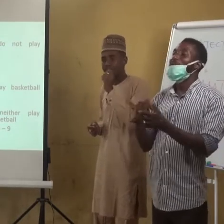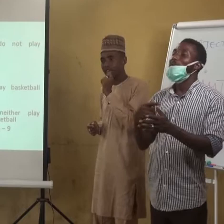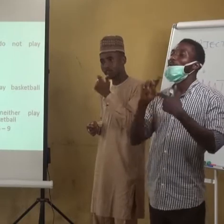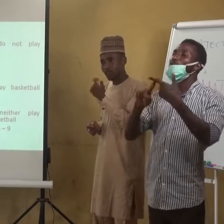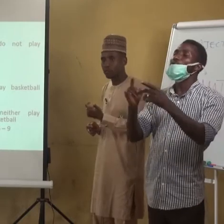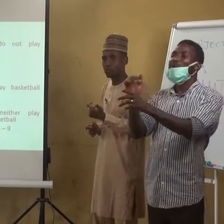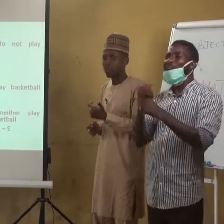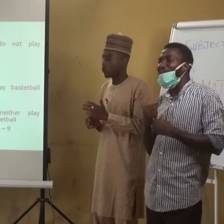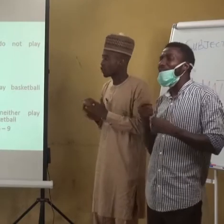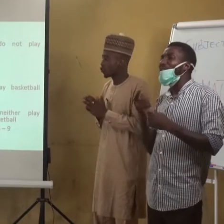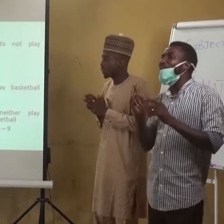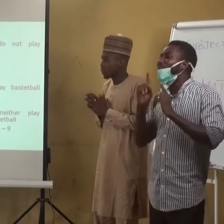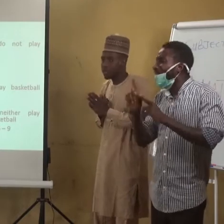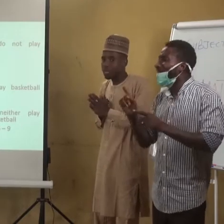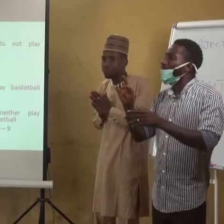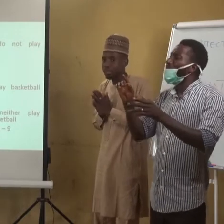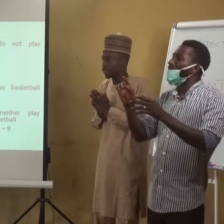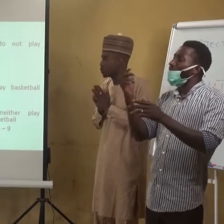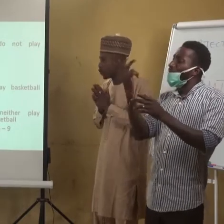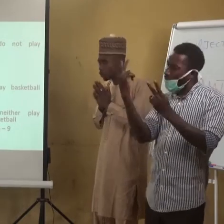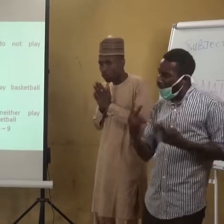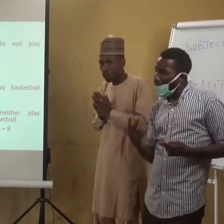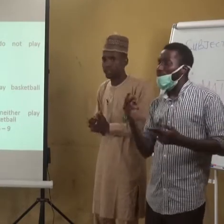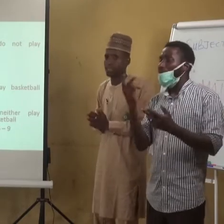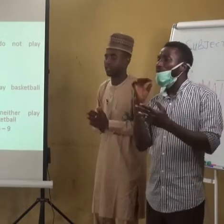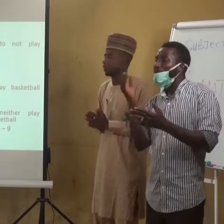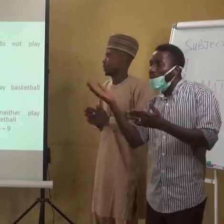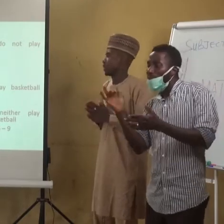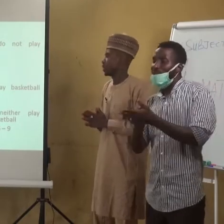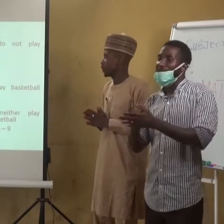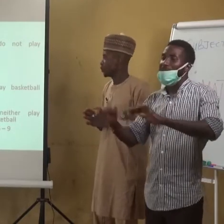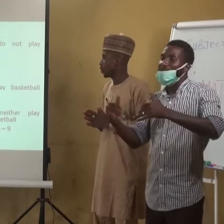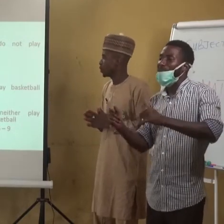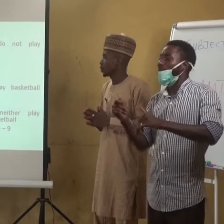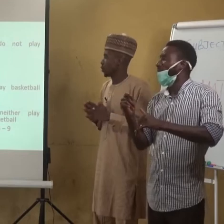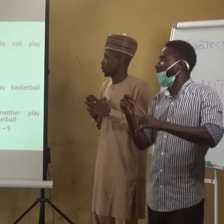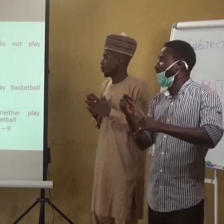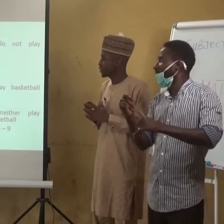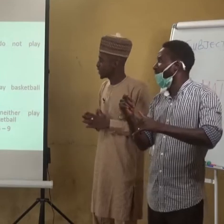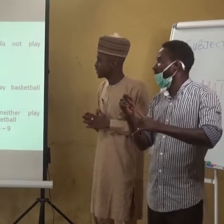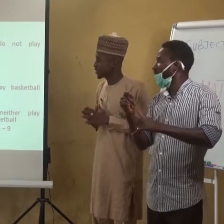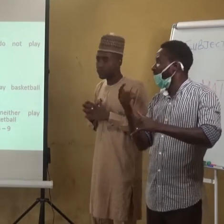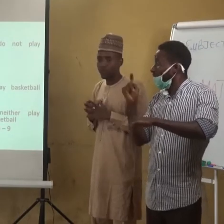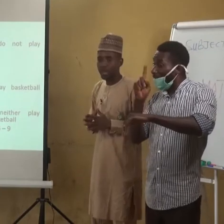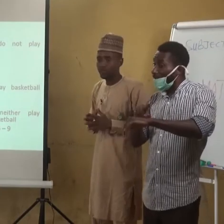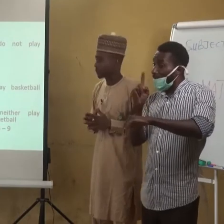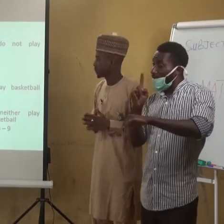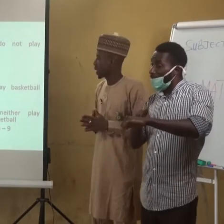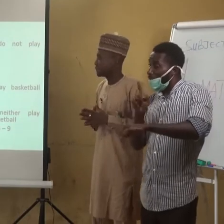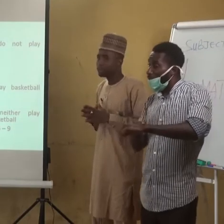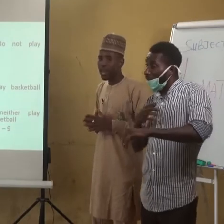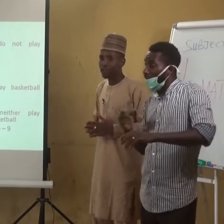the exact value of those that are playing basketball only. Therefore, when we say